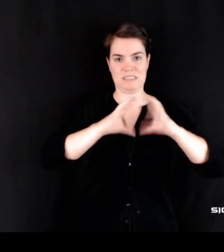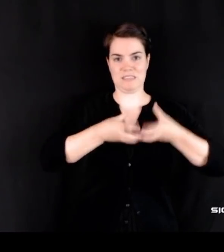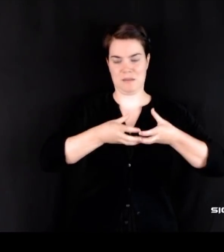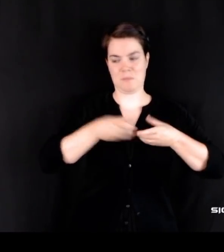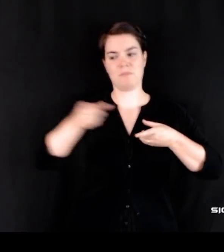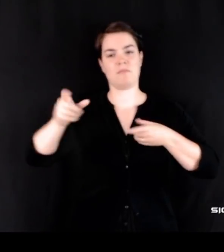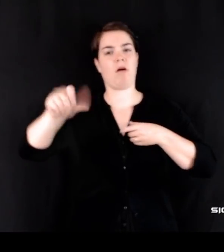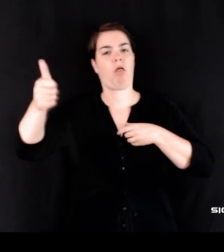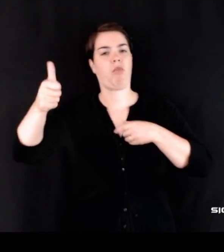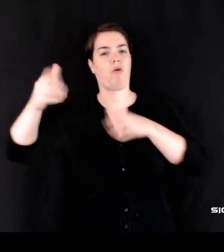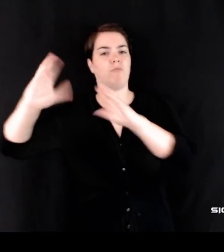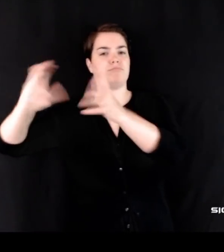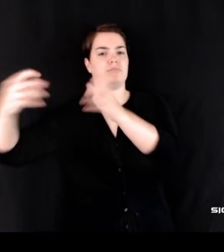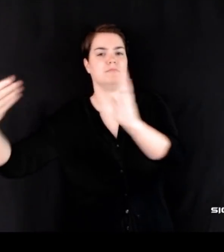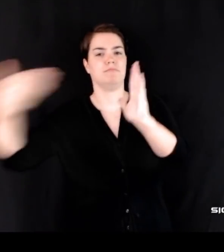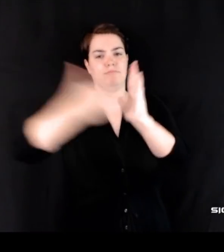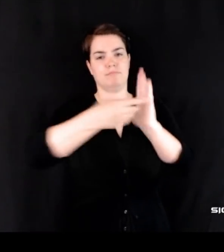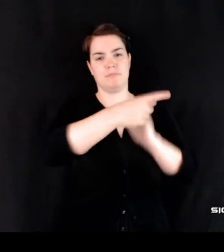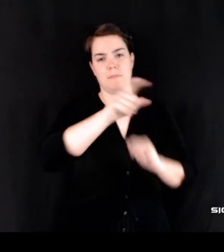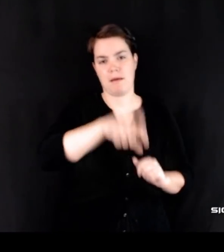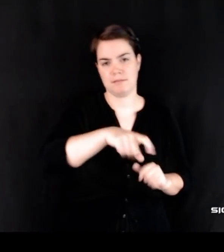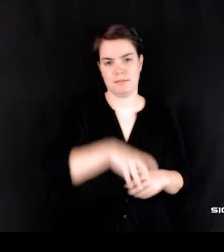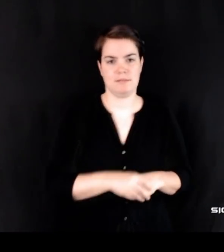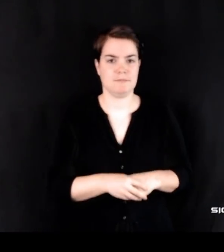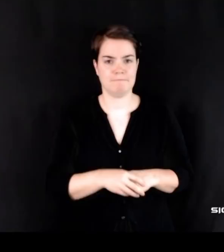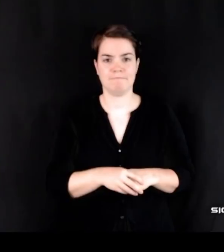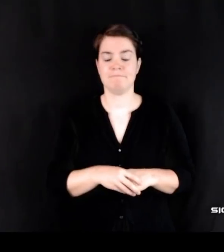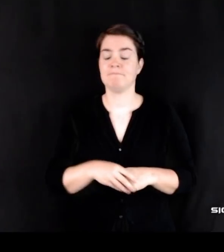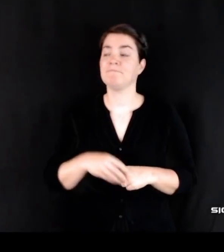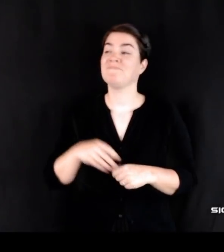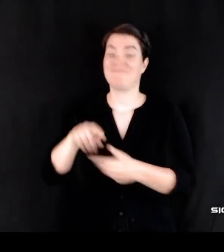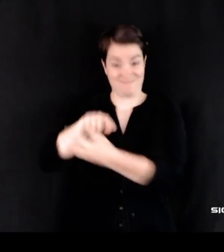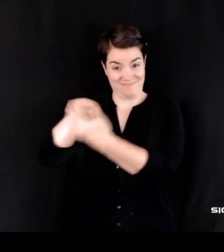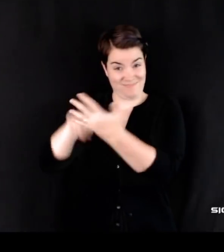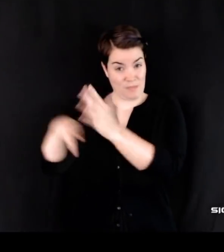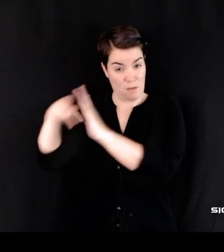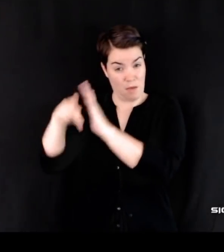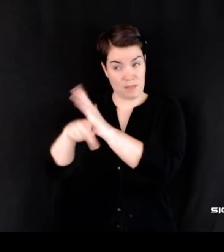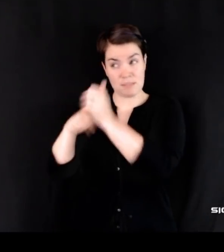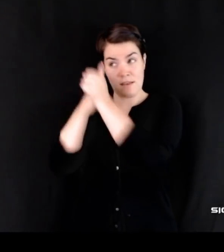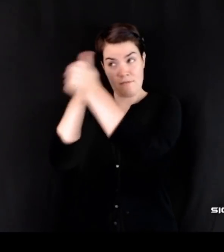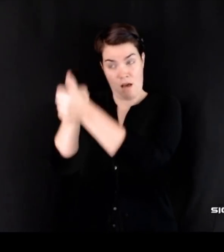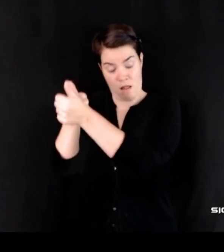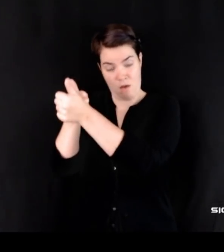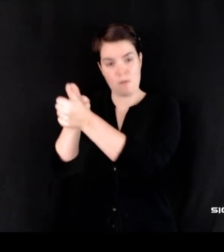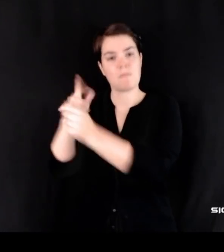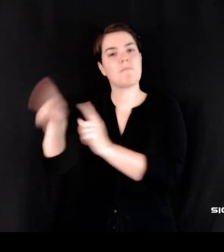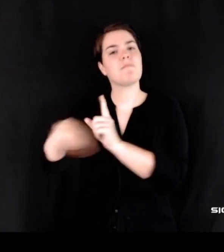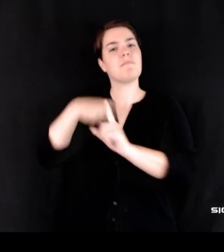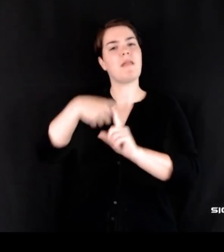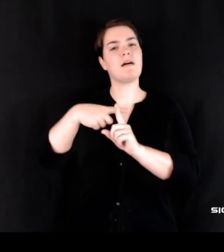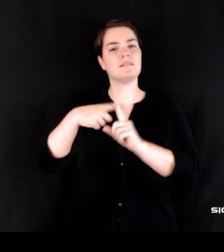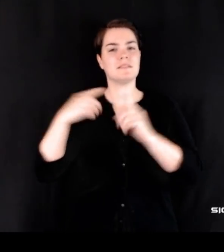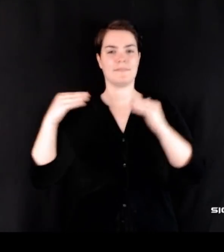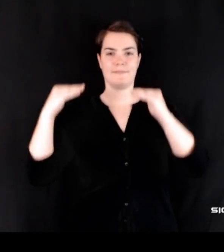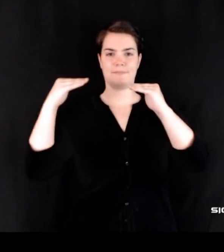And beyond department policy, we were guided by principles of fairness. It would be unfair to potentially